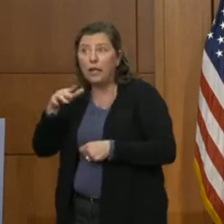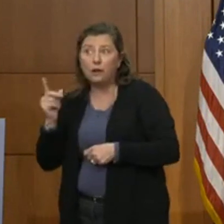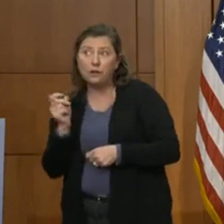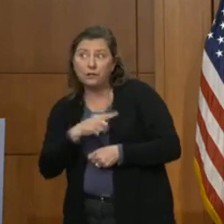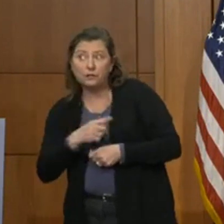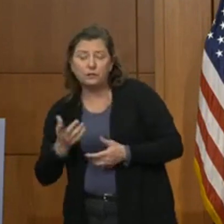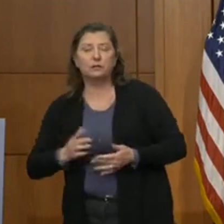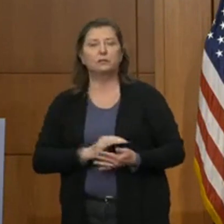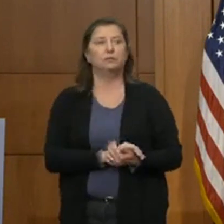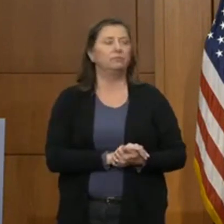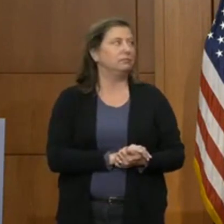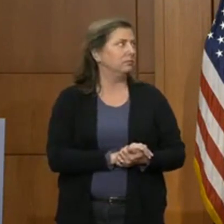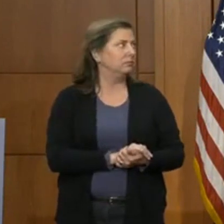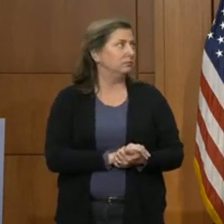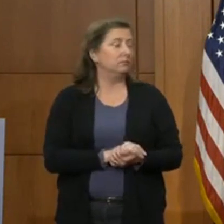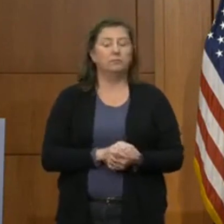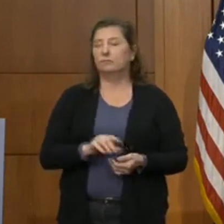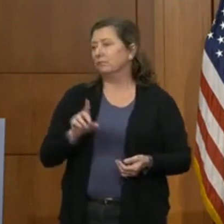Dr.